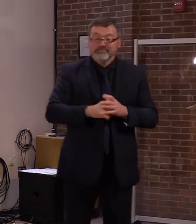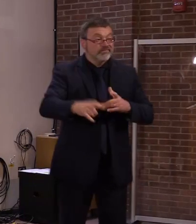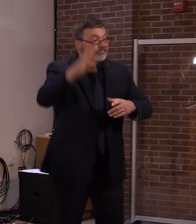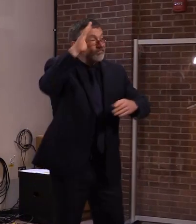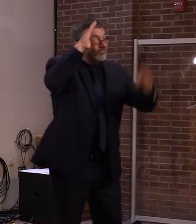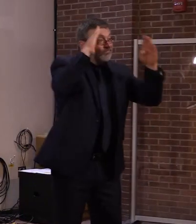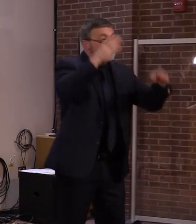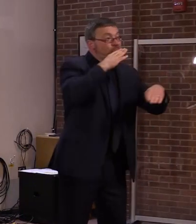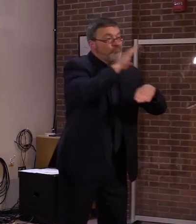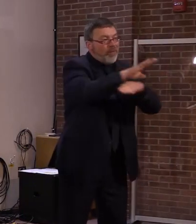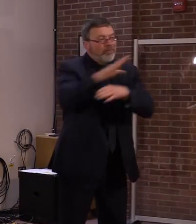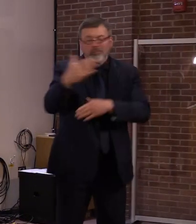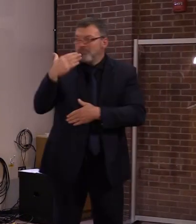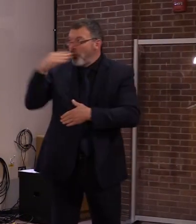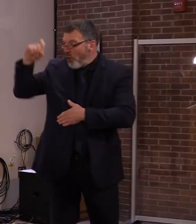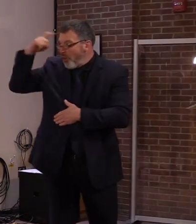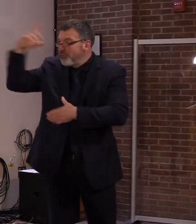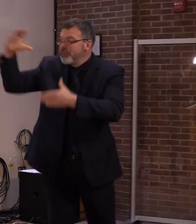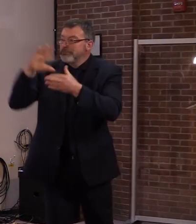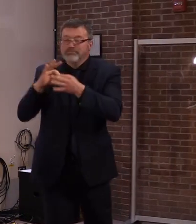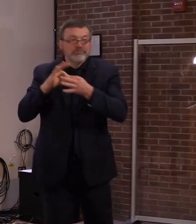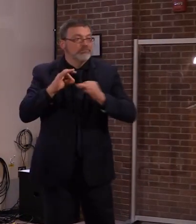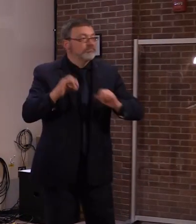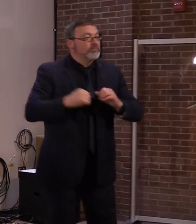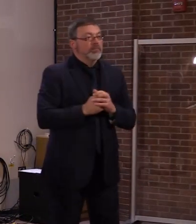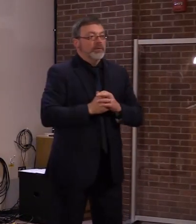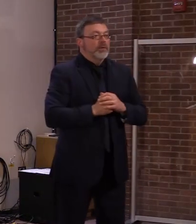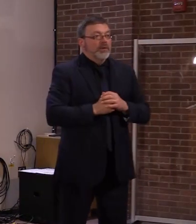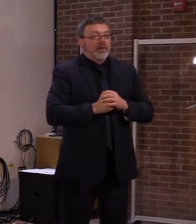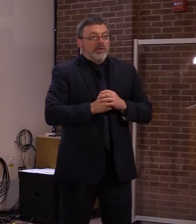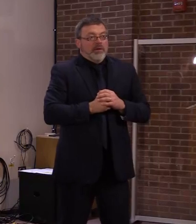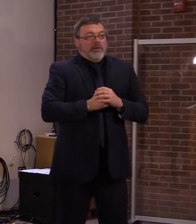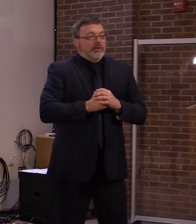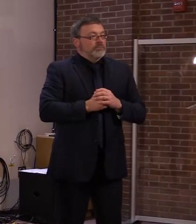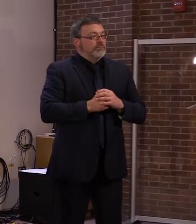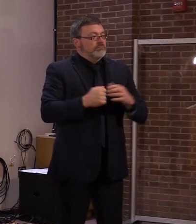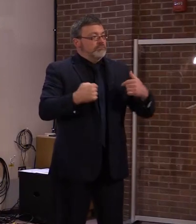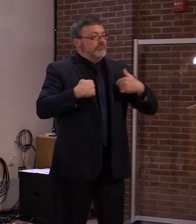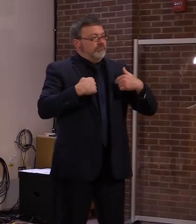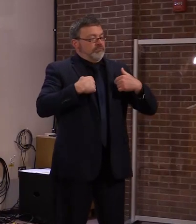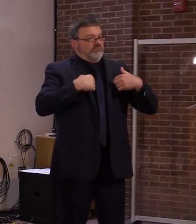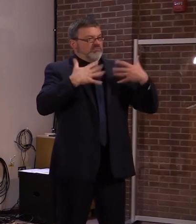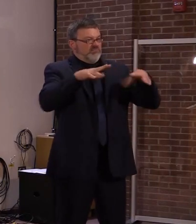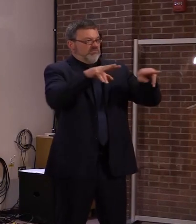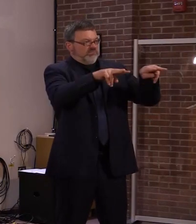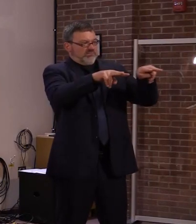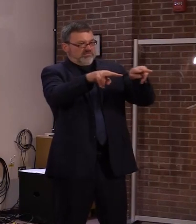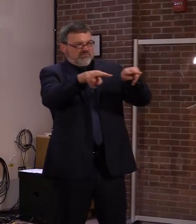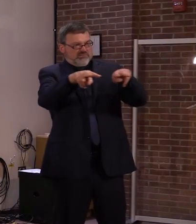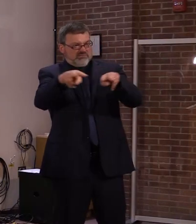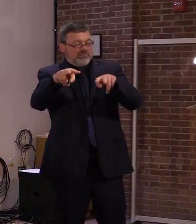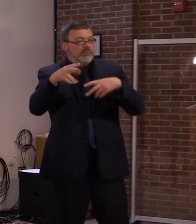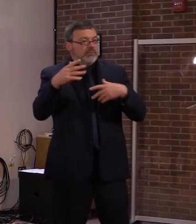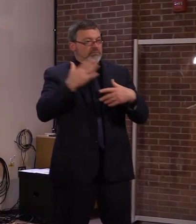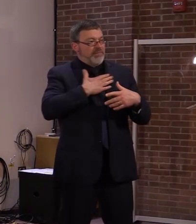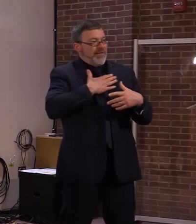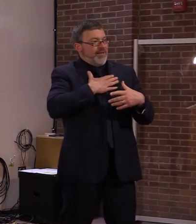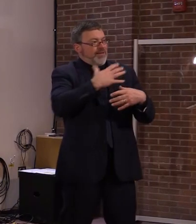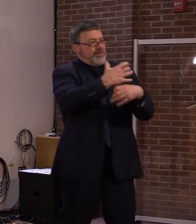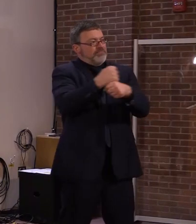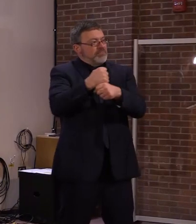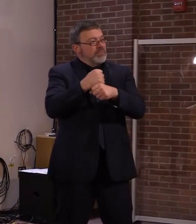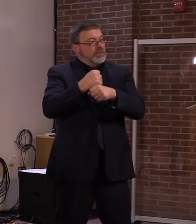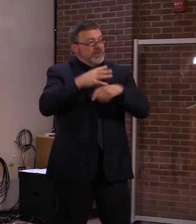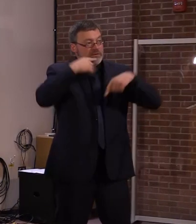Thank you very much, Governor. Good afternoon, everybody. We take a look at our presentation this week. We wanted to start with Vermont's case rate. As the